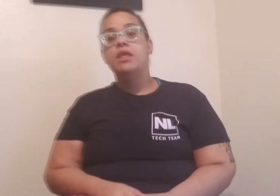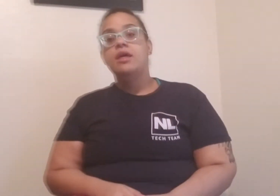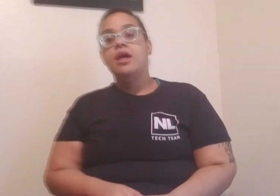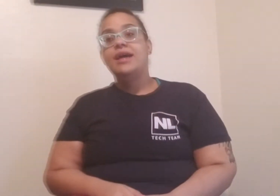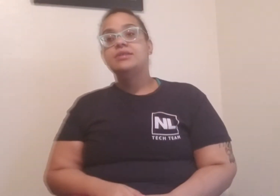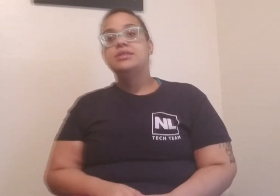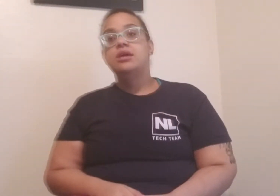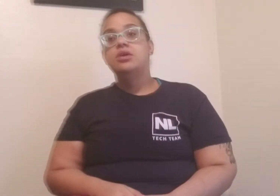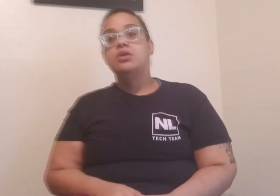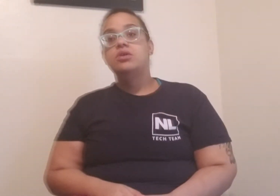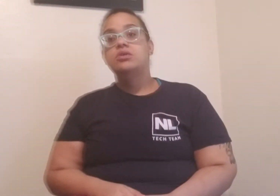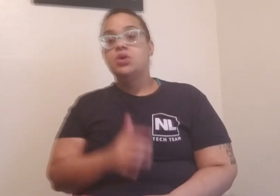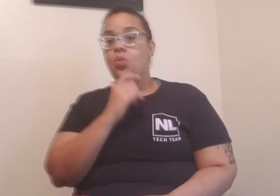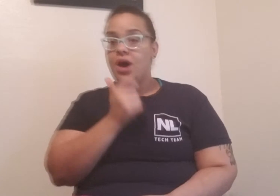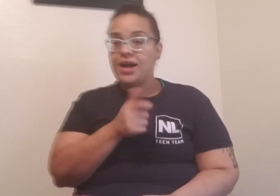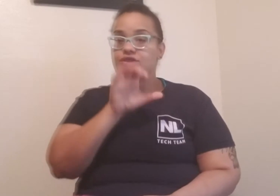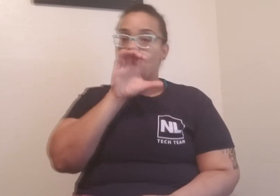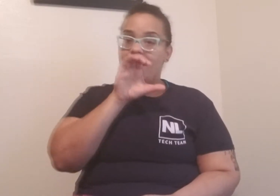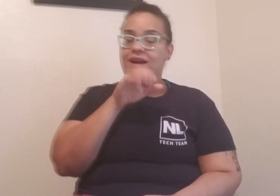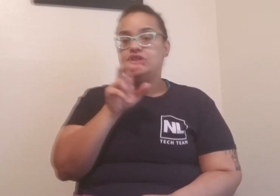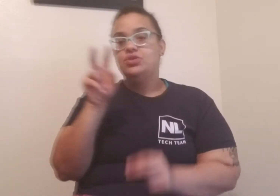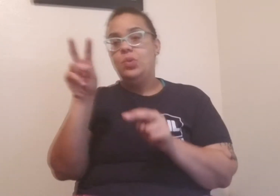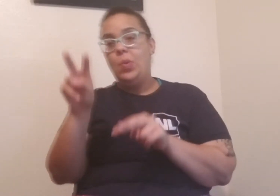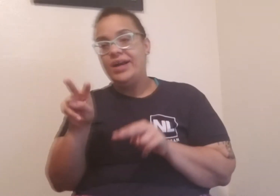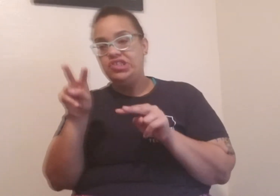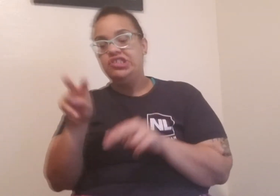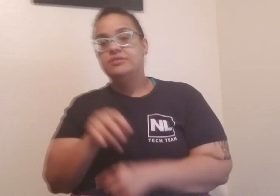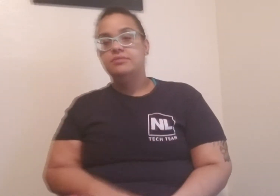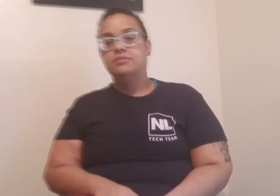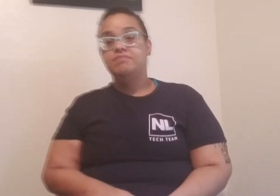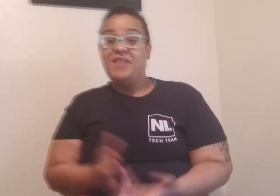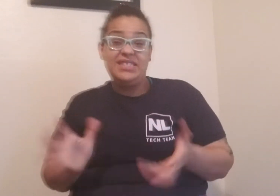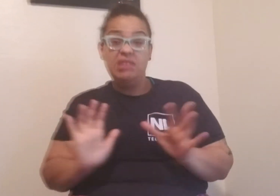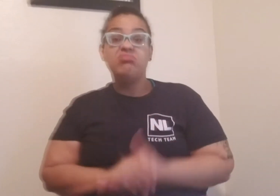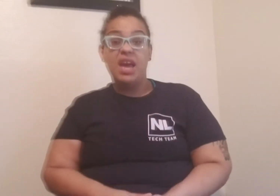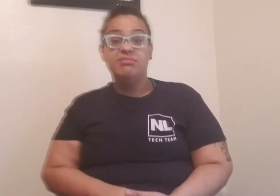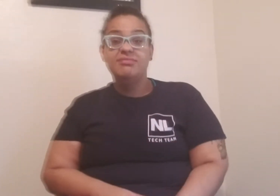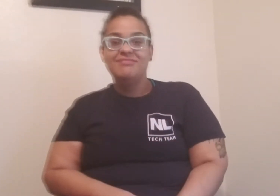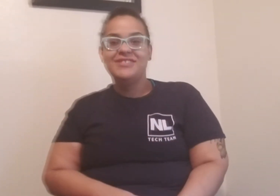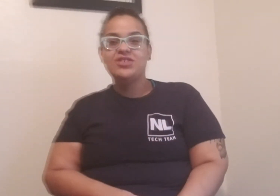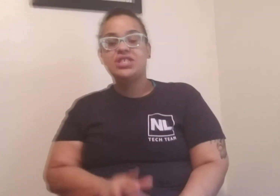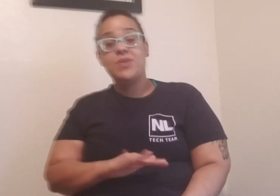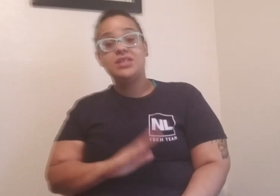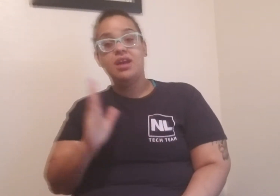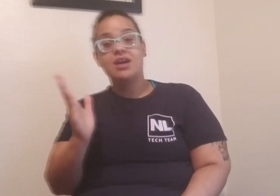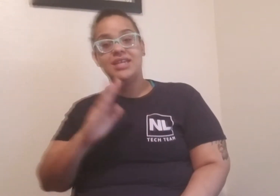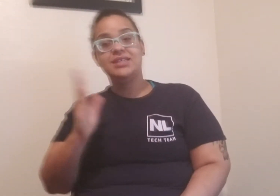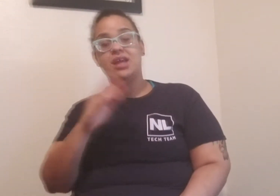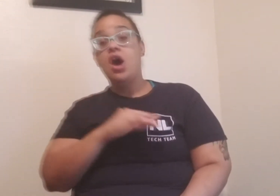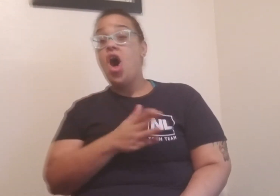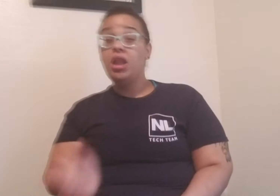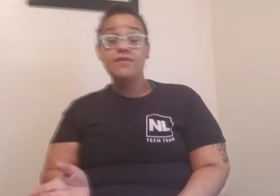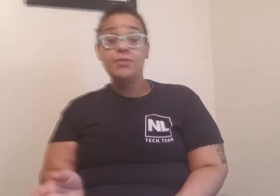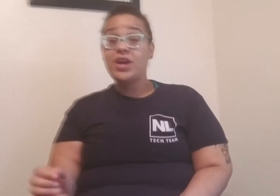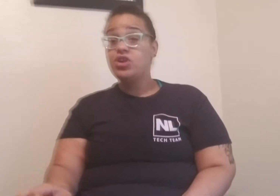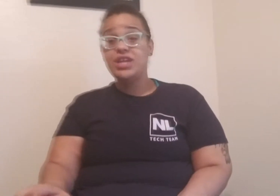And so watch. That's it. Yeah. So it just depends on the context. All of them are